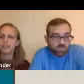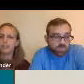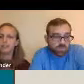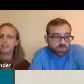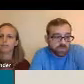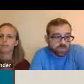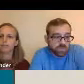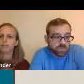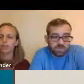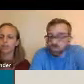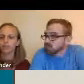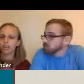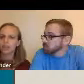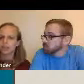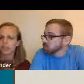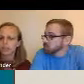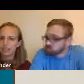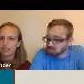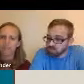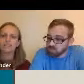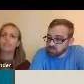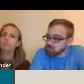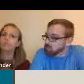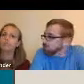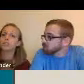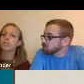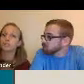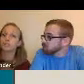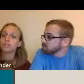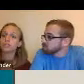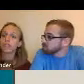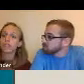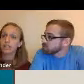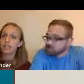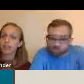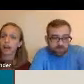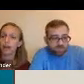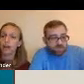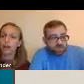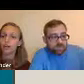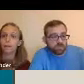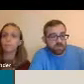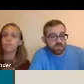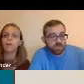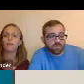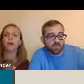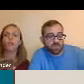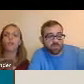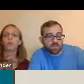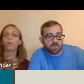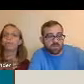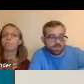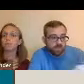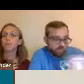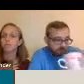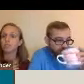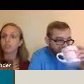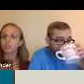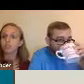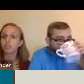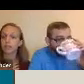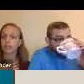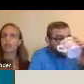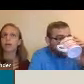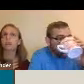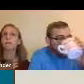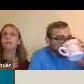and, I was getting ready to take classes and we saw that there was a sign language track, which really appealed